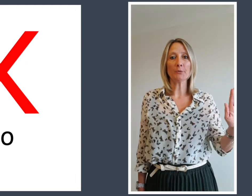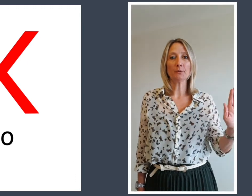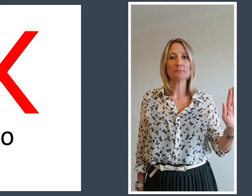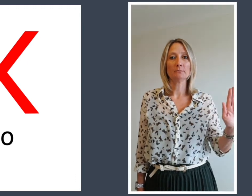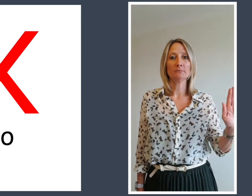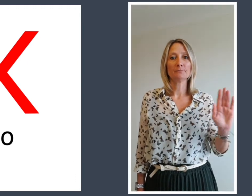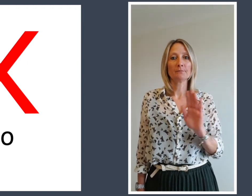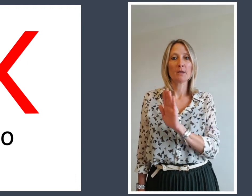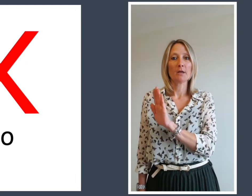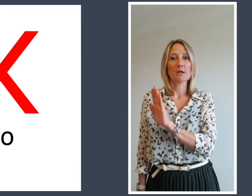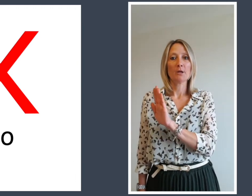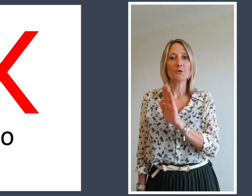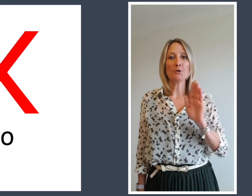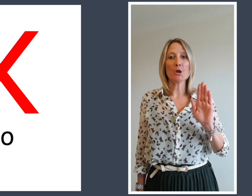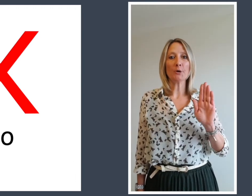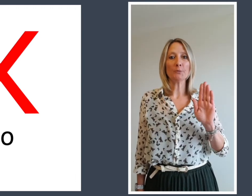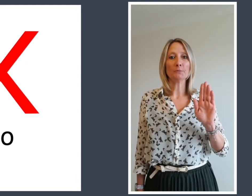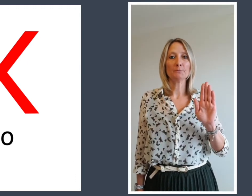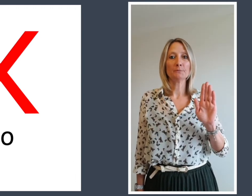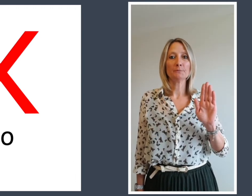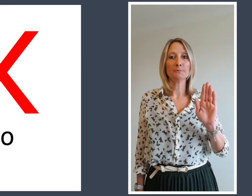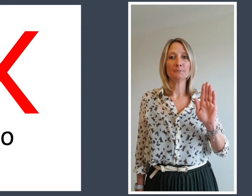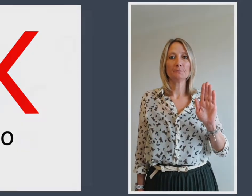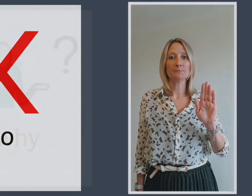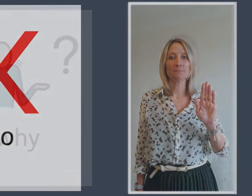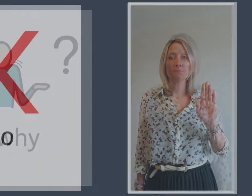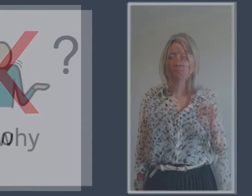No. No.